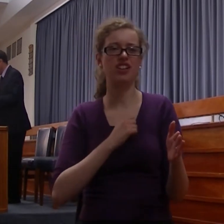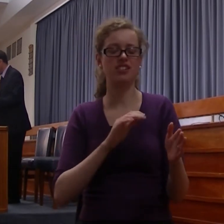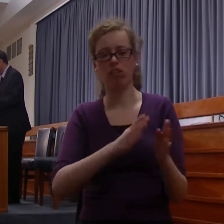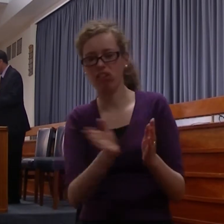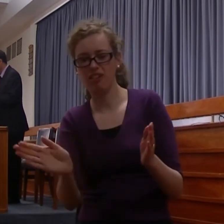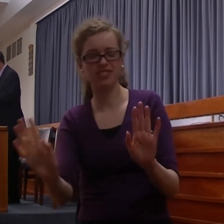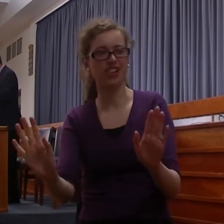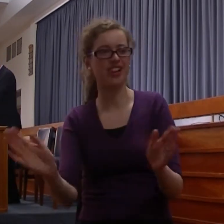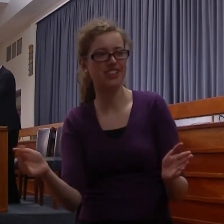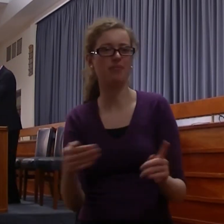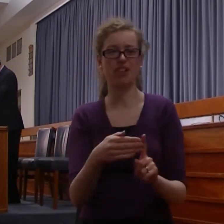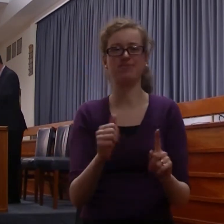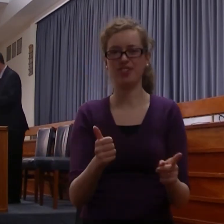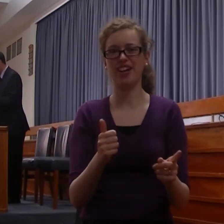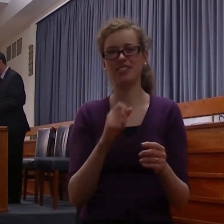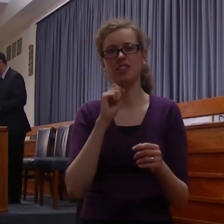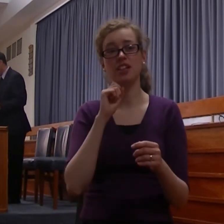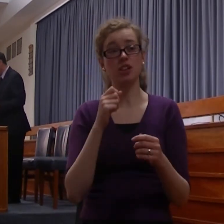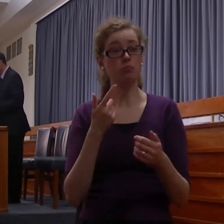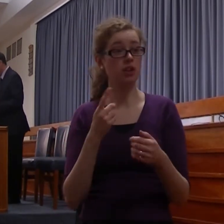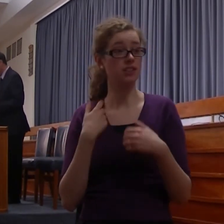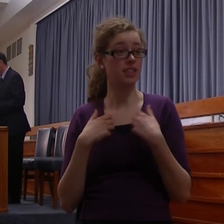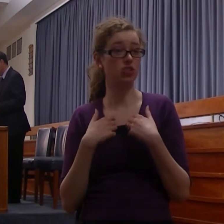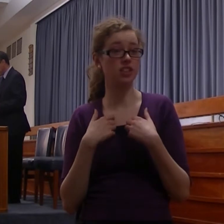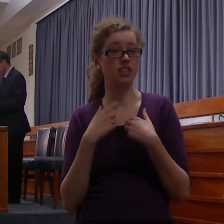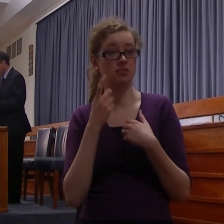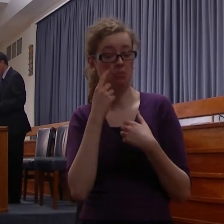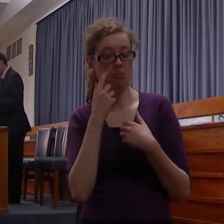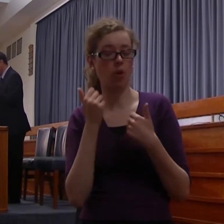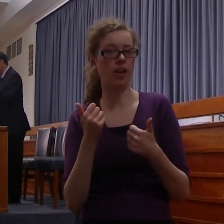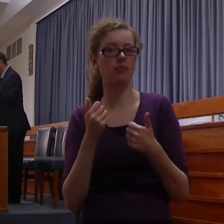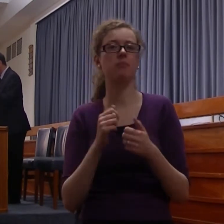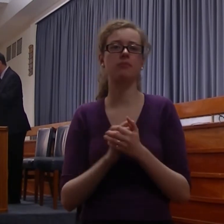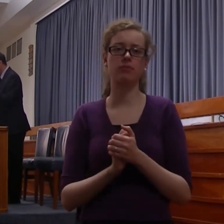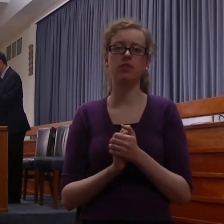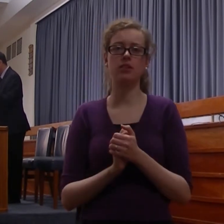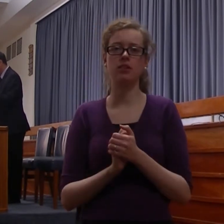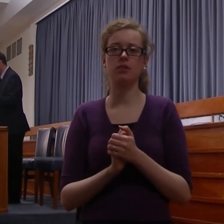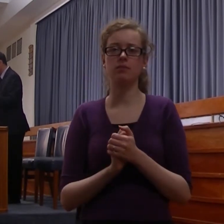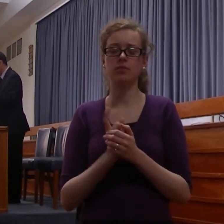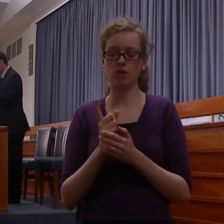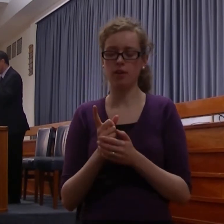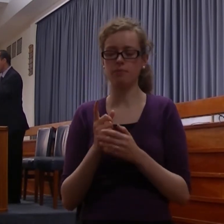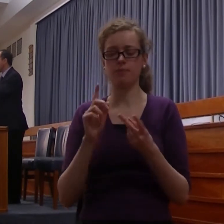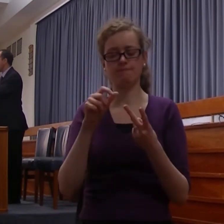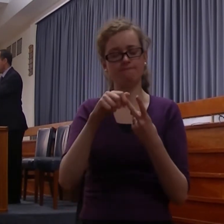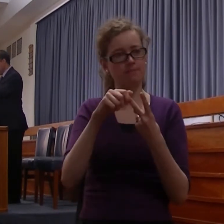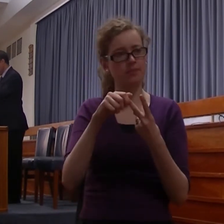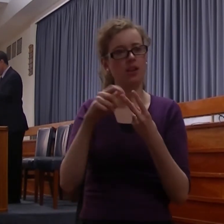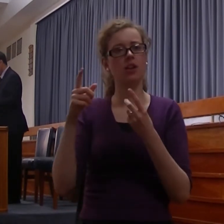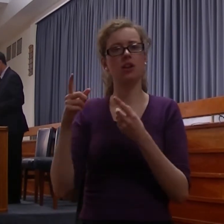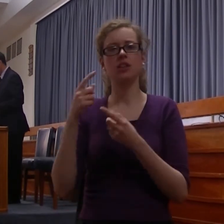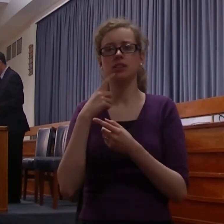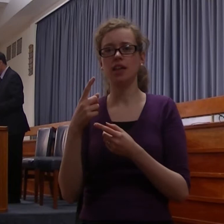clue about the problem which is happening in the church. But in due time, it will come up because it's very relevant